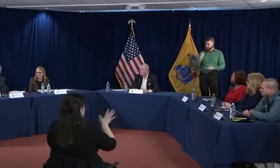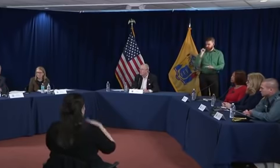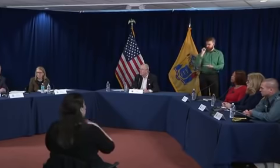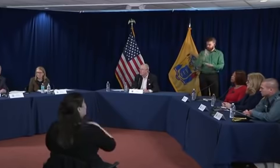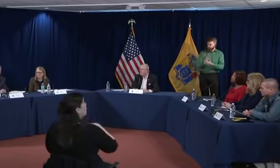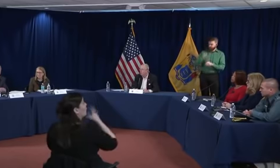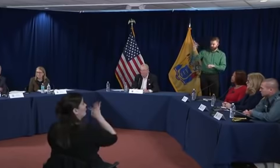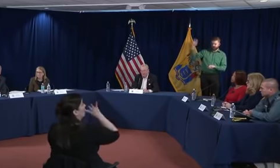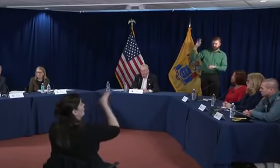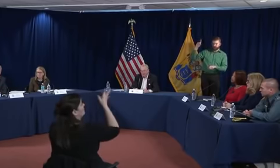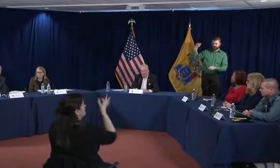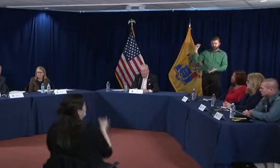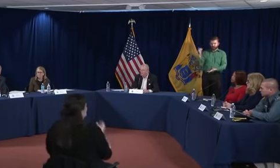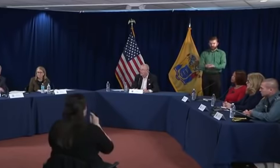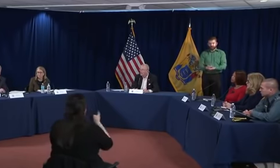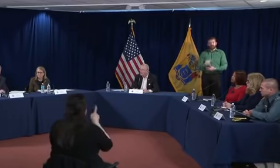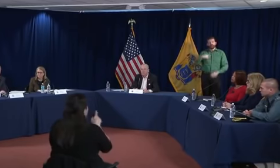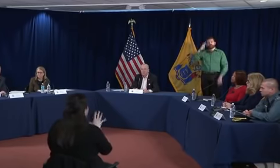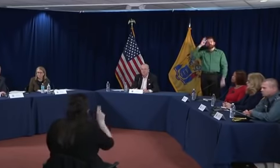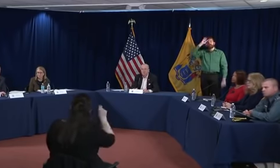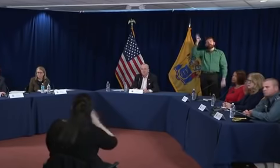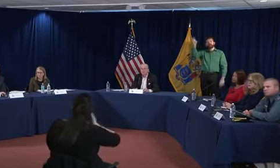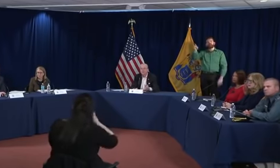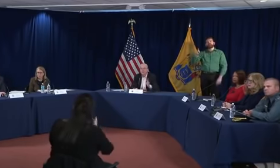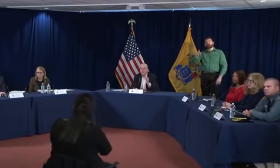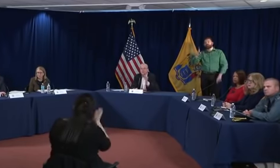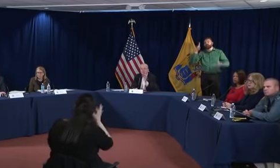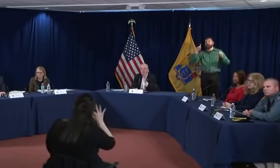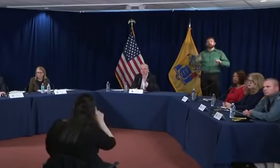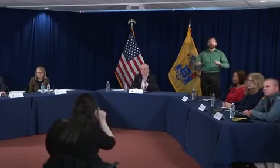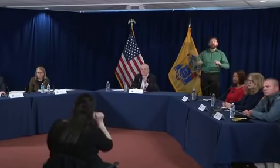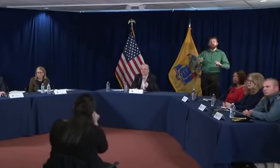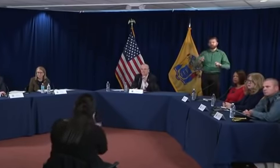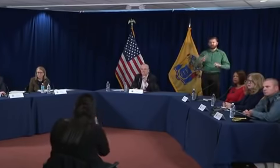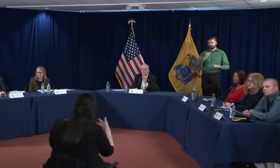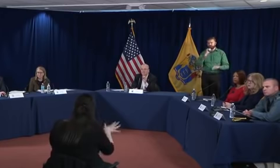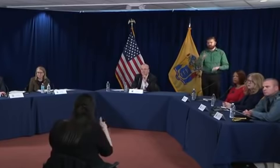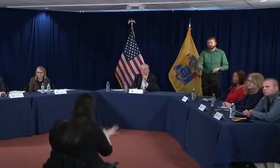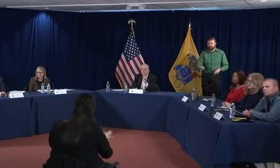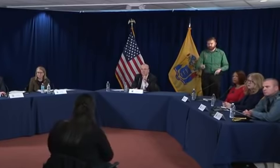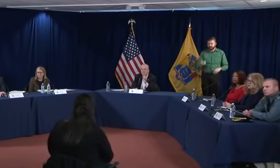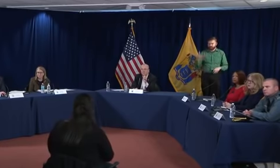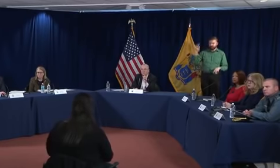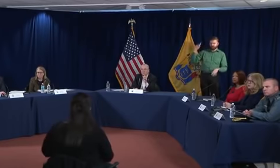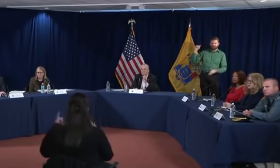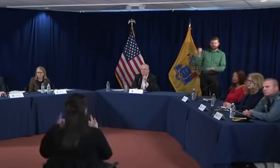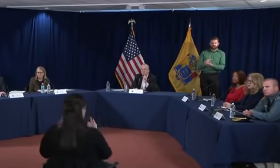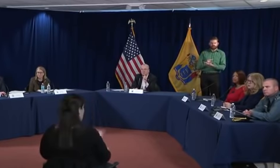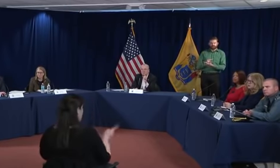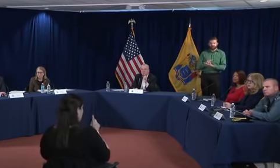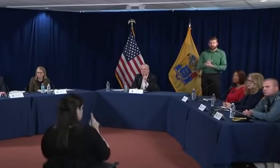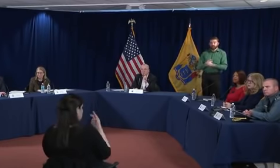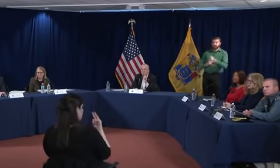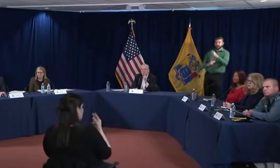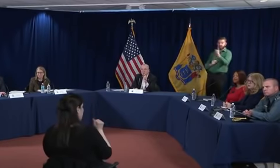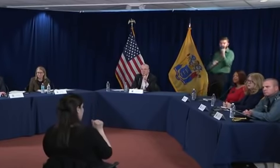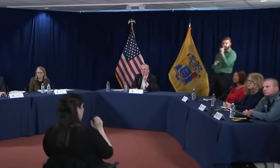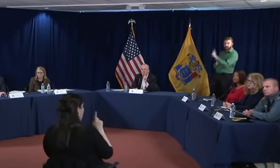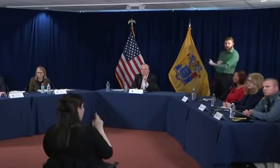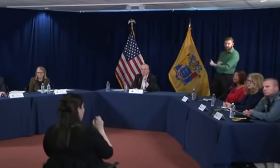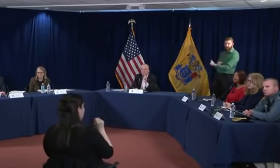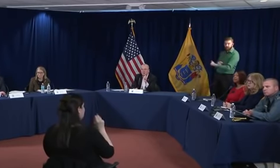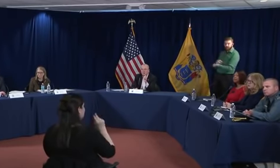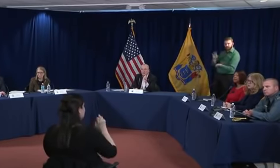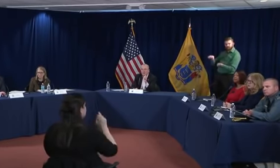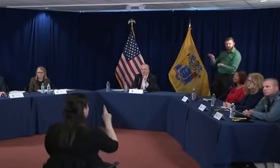test. So that's what's happening on the other side. Like last week, Hackensack Meridian announced some breakthrough where